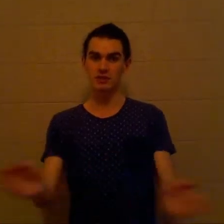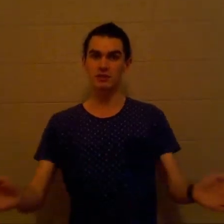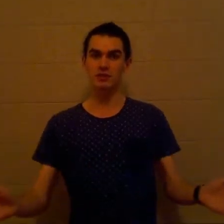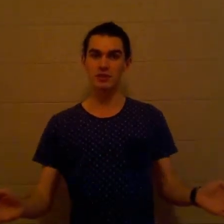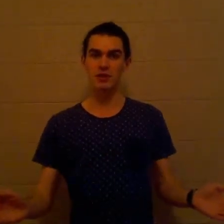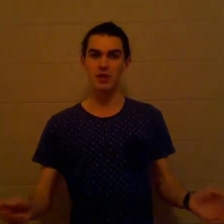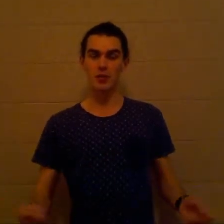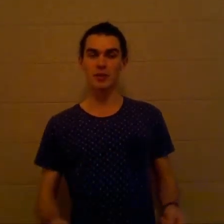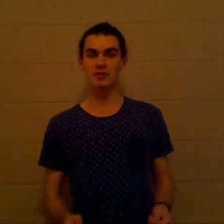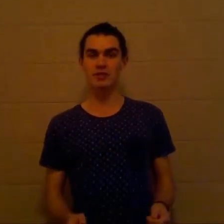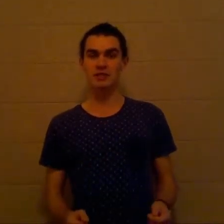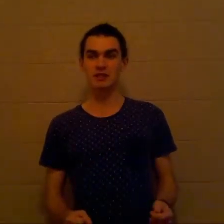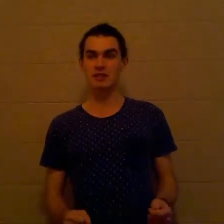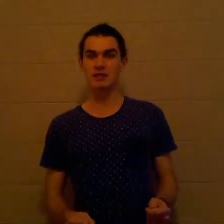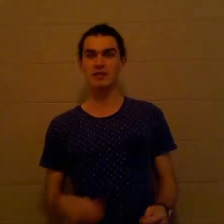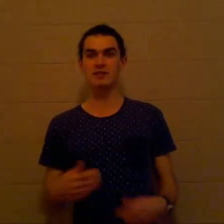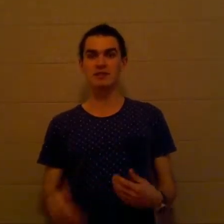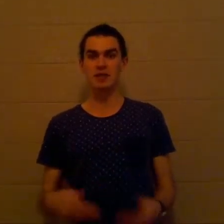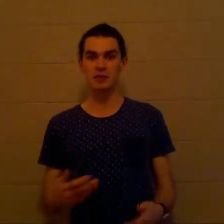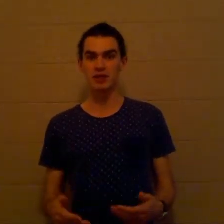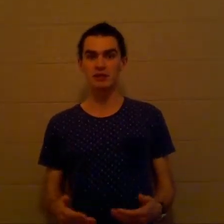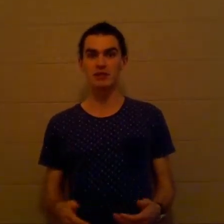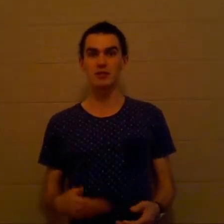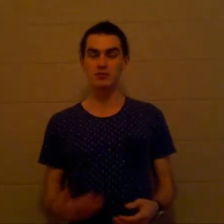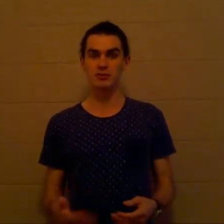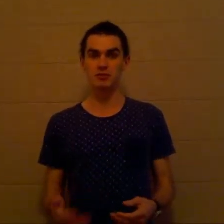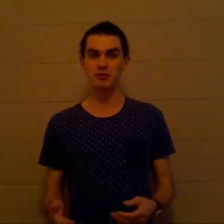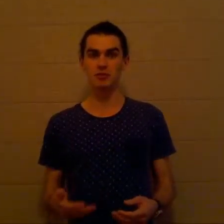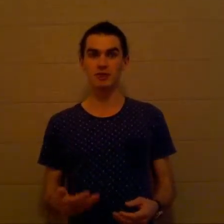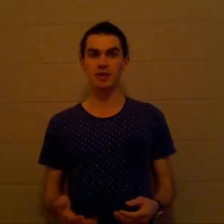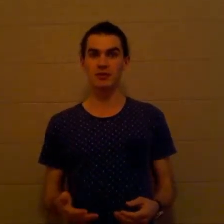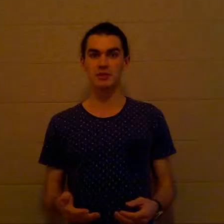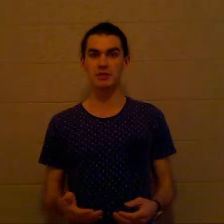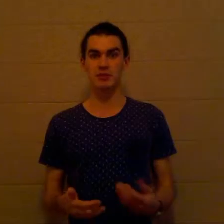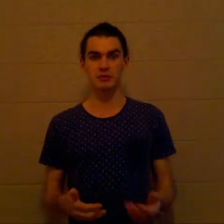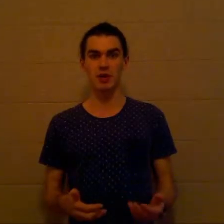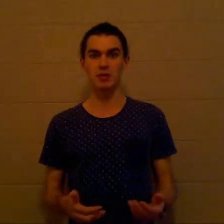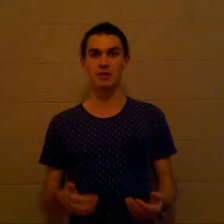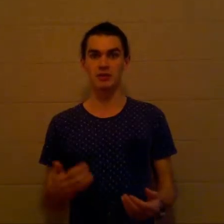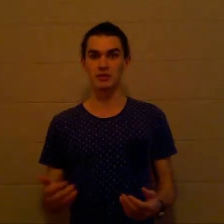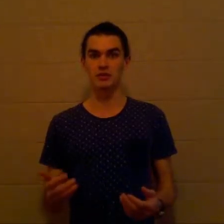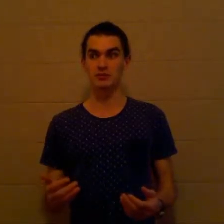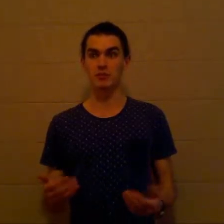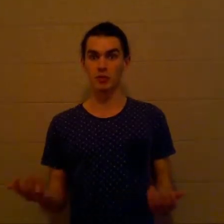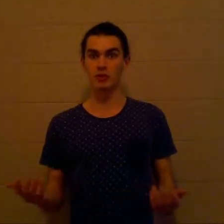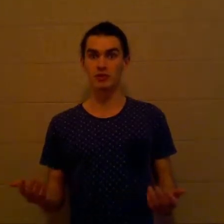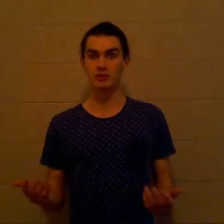gestures, but eventually this stabilized into a fully formed language with grammar and its own words.